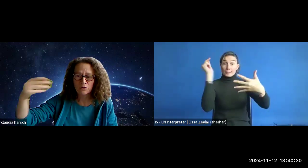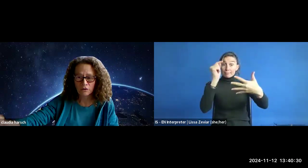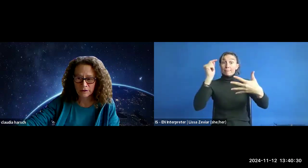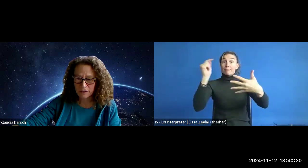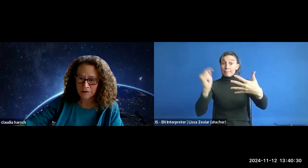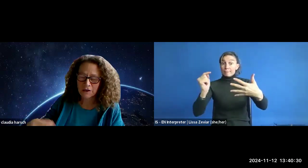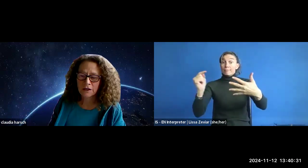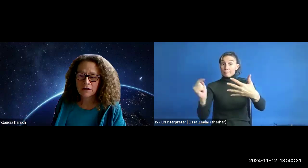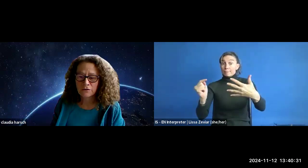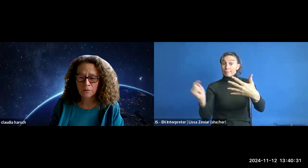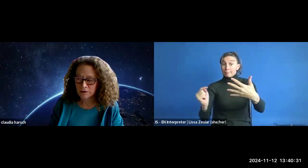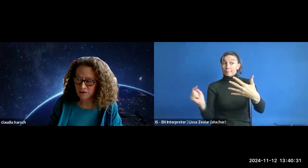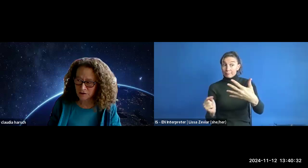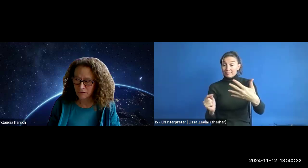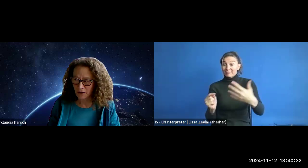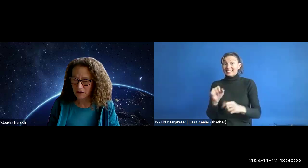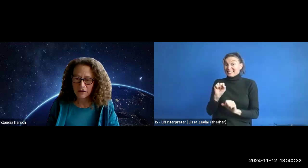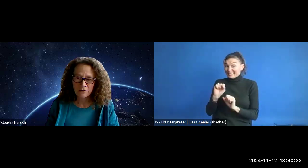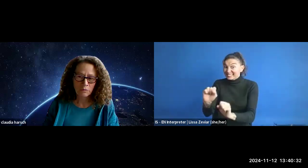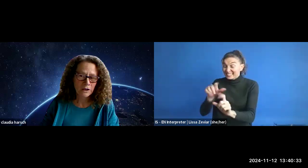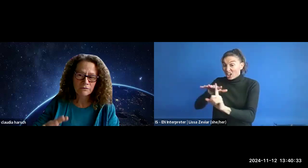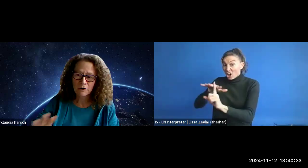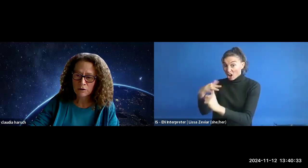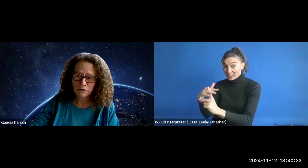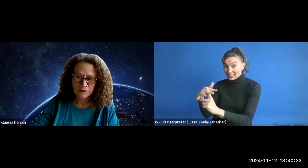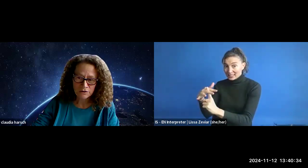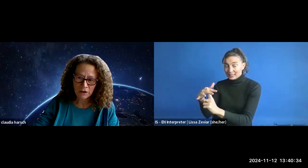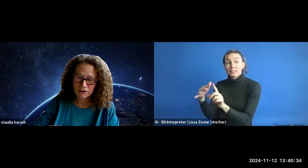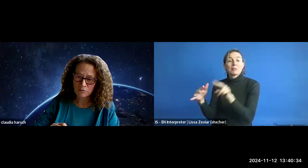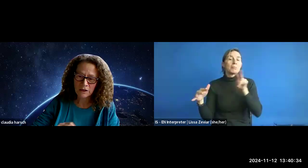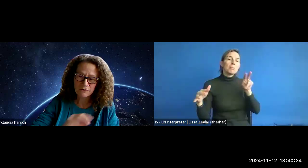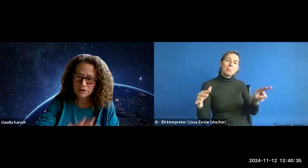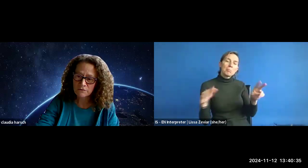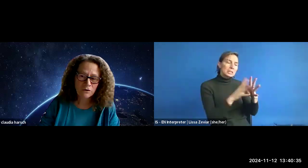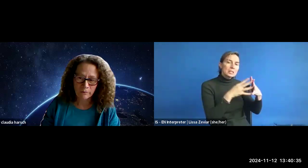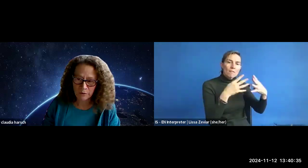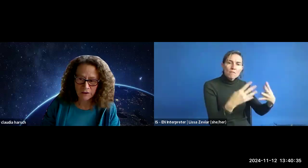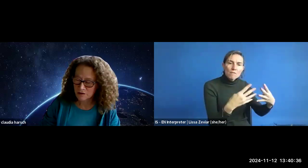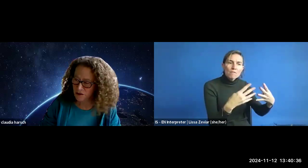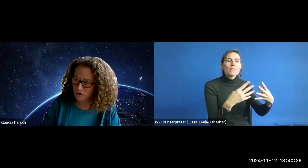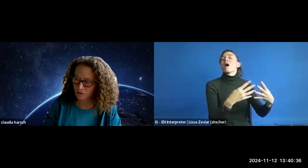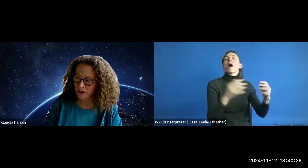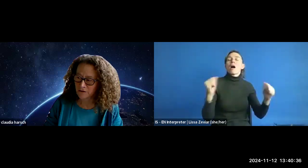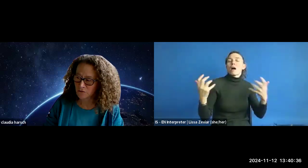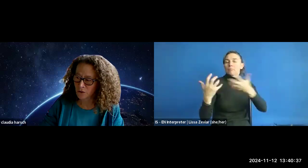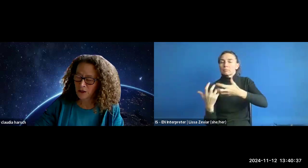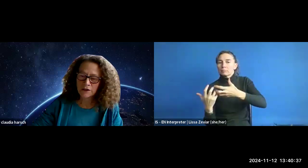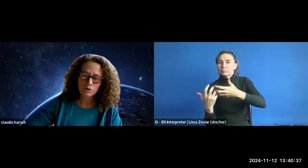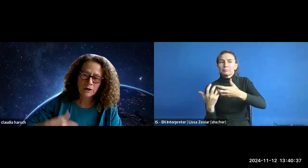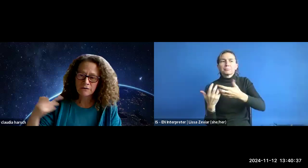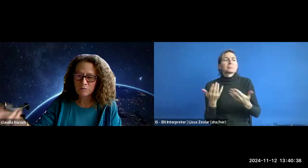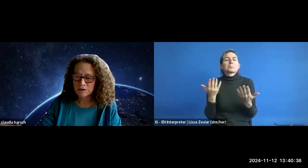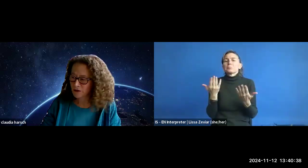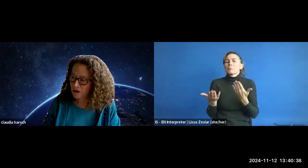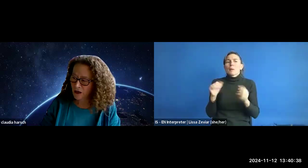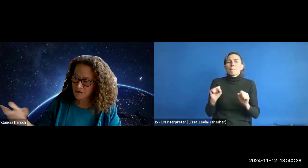you, in your context, interpret the CFR. You may have a local construct, you may have specific competences that you look into,